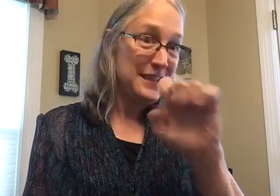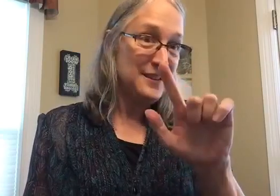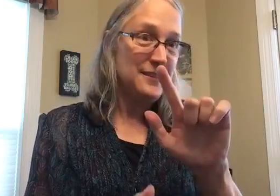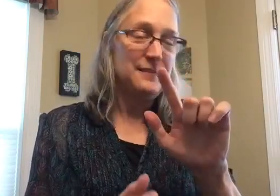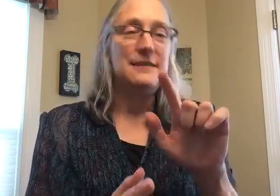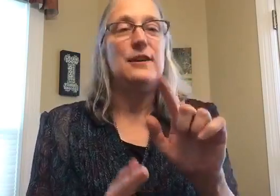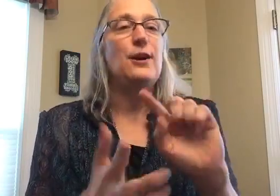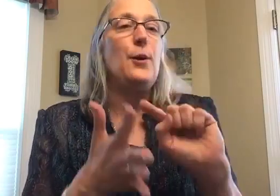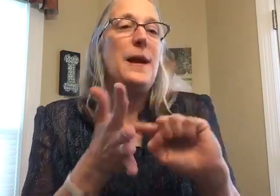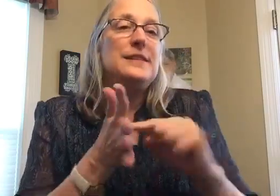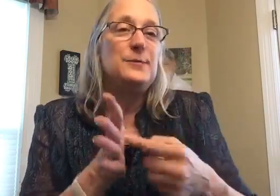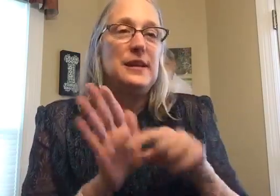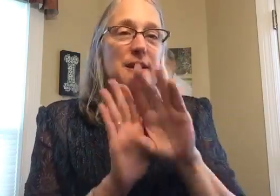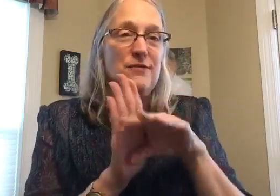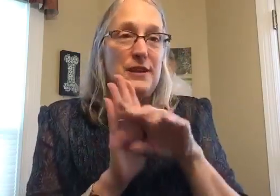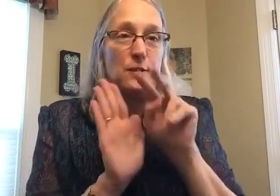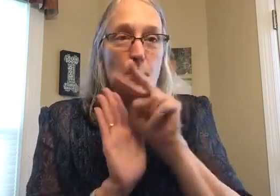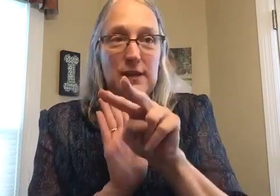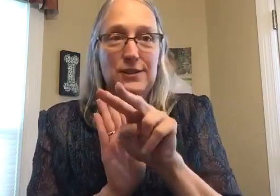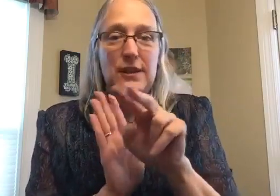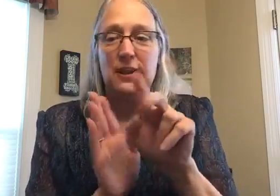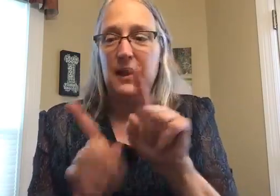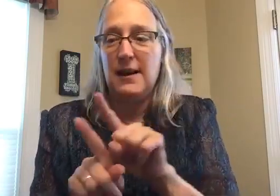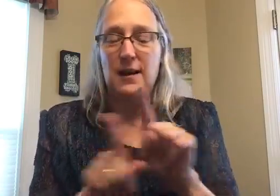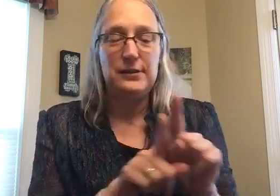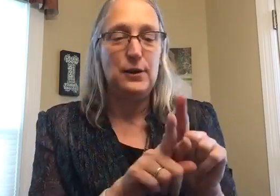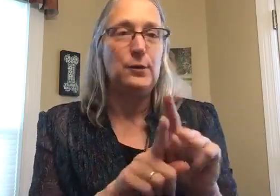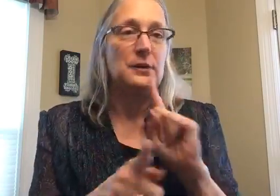seal. You can go back to the beginning of the video and watch it, and also talked